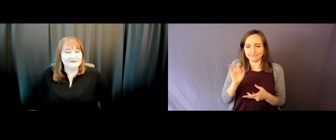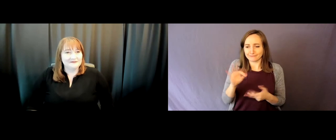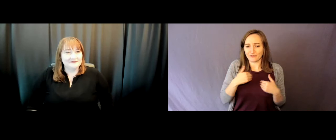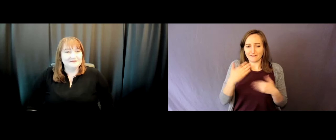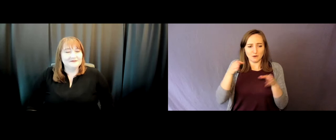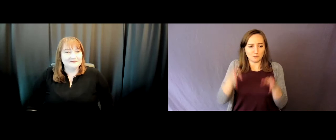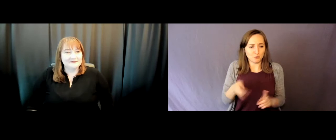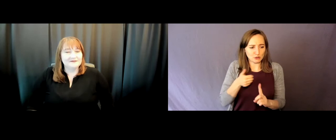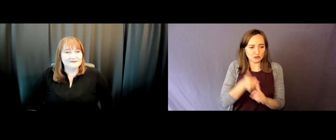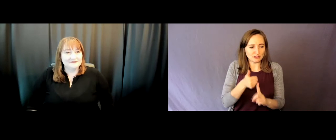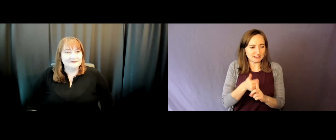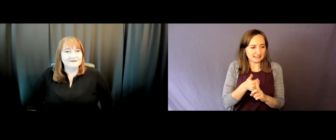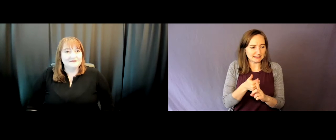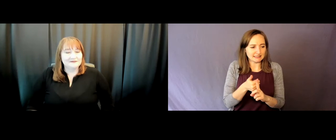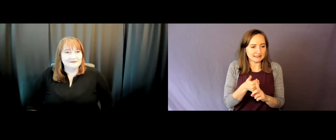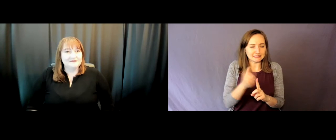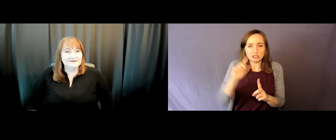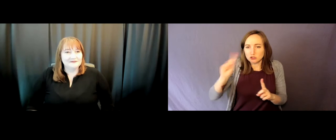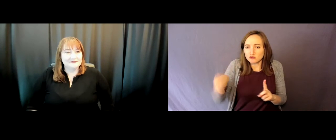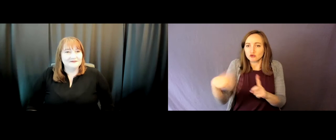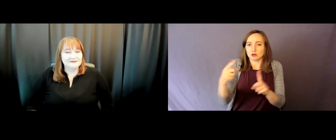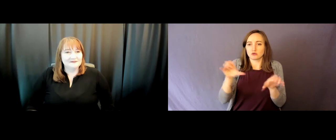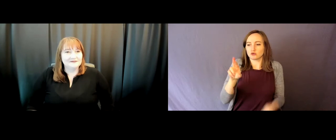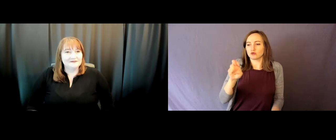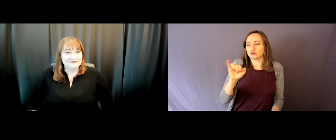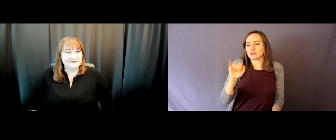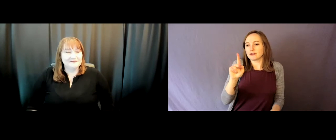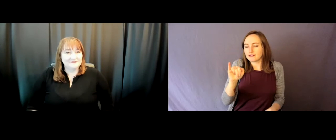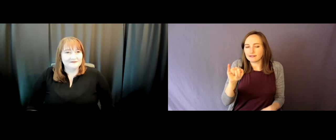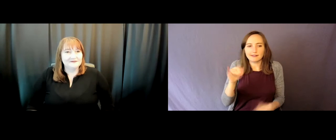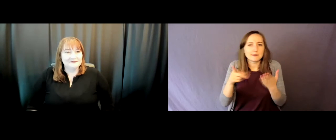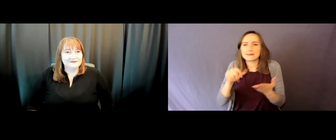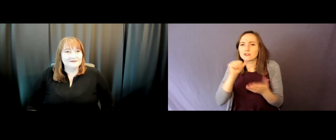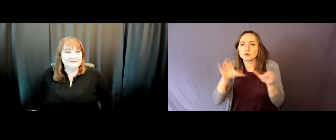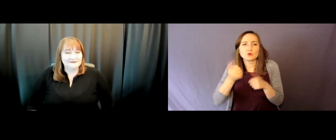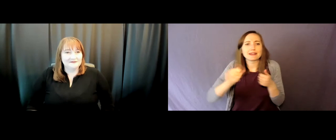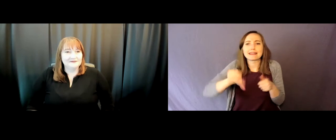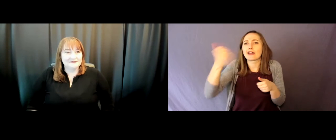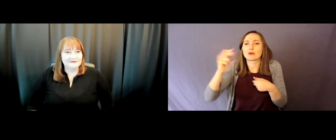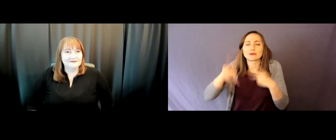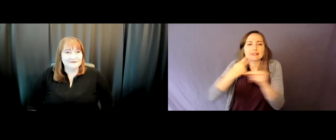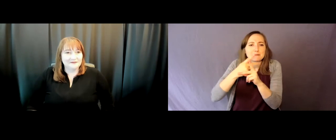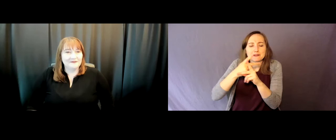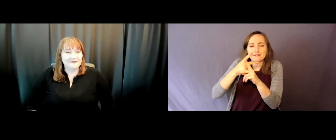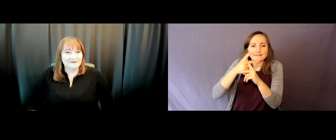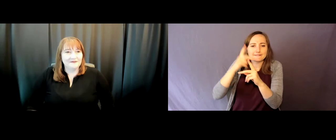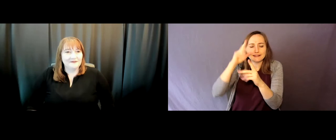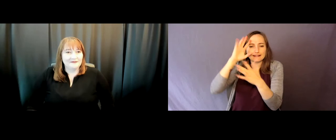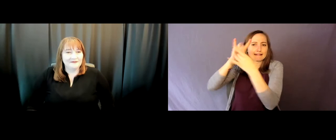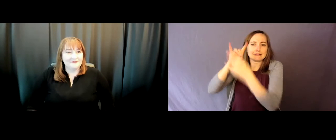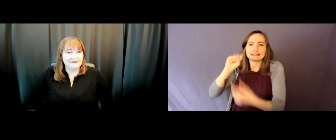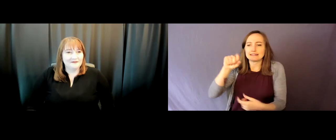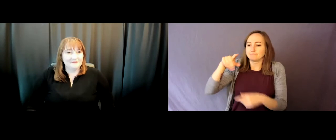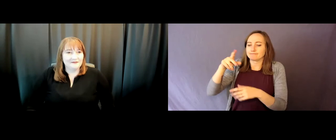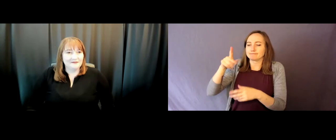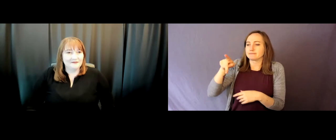someone who is just doing Reiki and maybe doesn't do any kind of other psychic readings on the side, I would